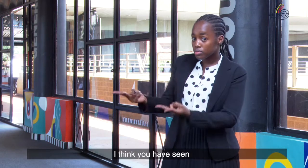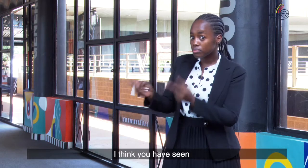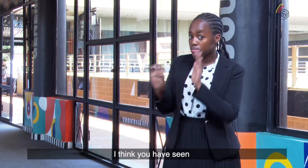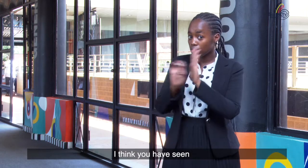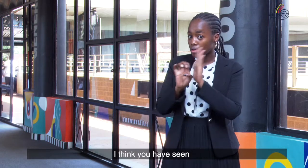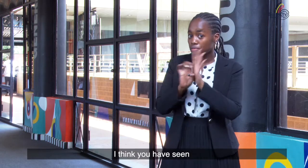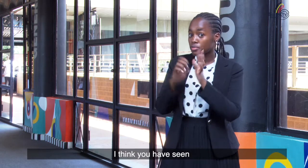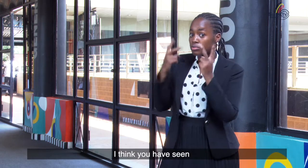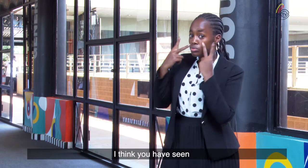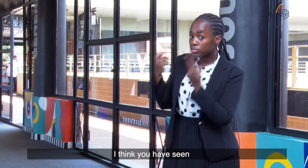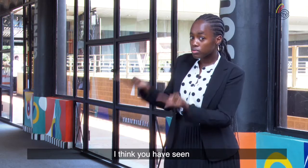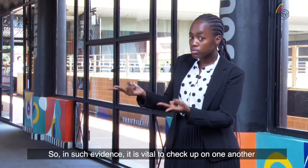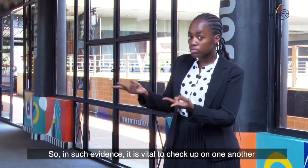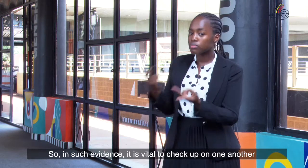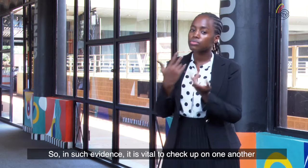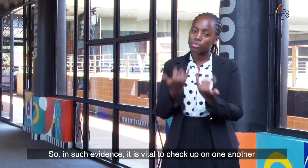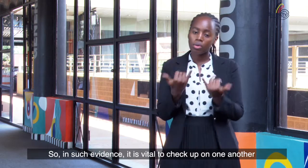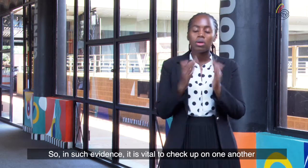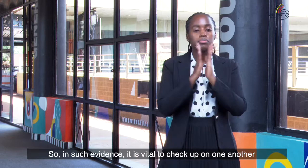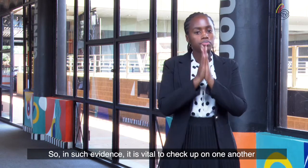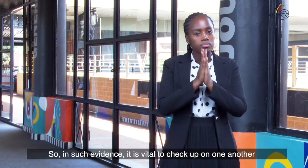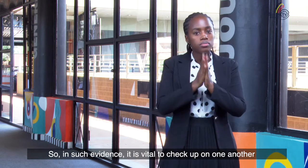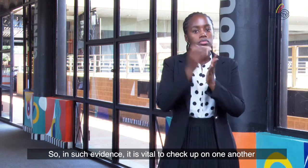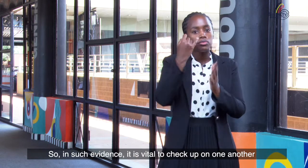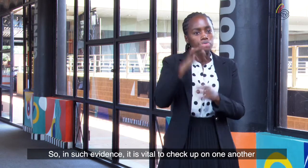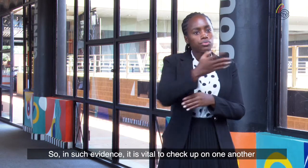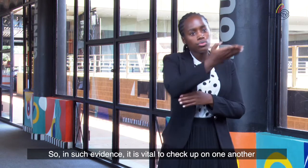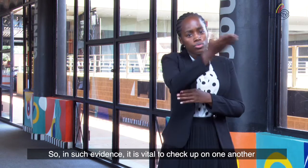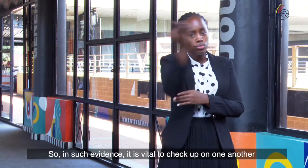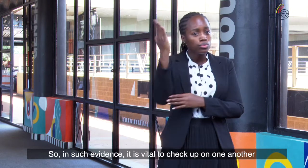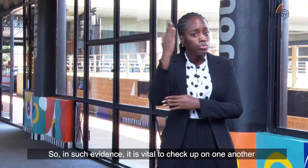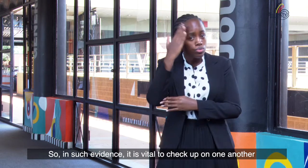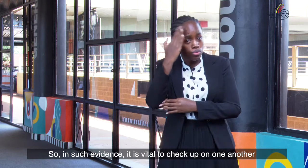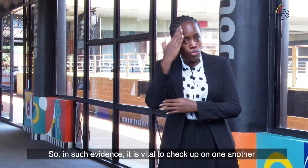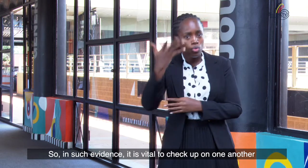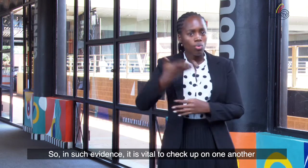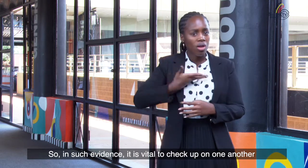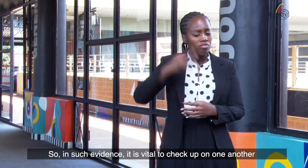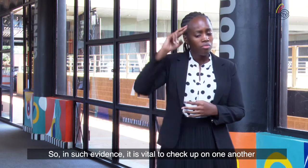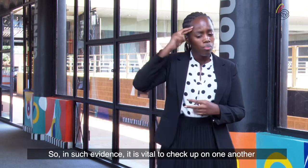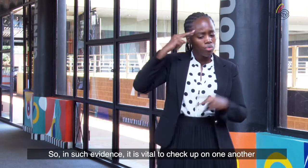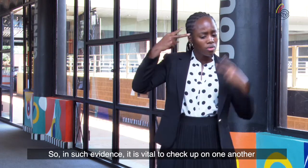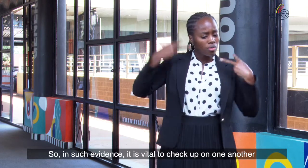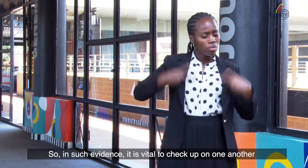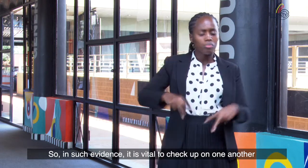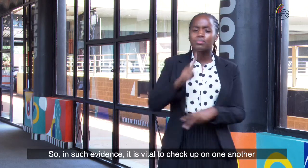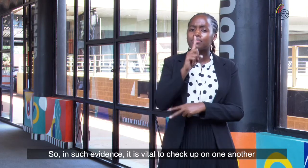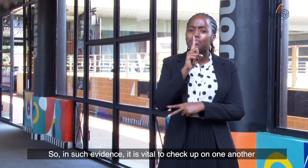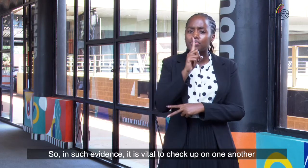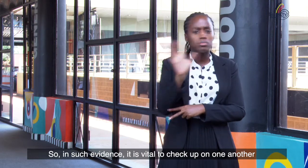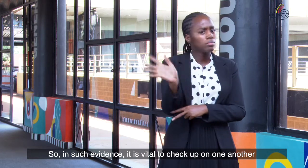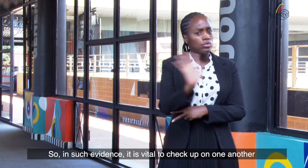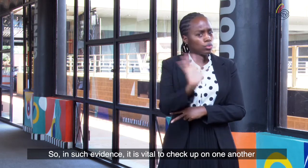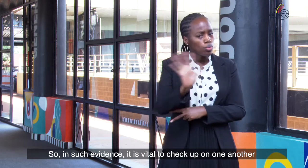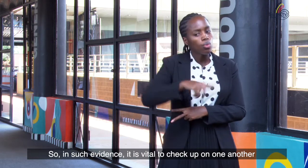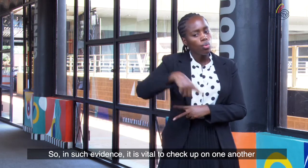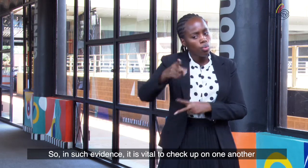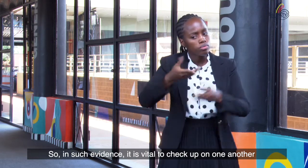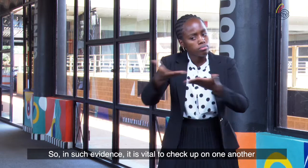seen. So, in such evidence, it is vital to check upon one another